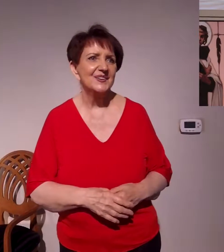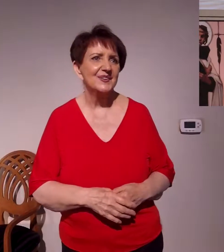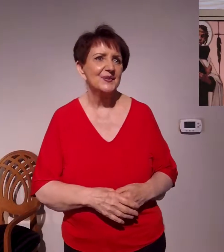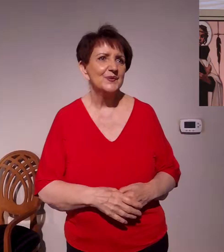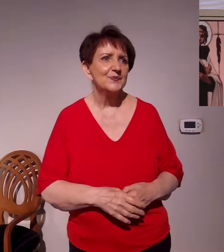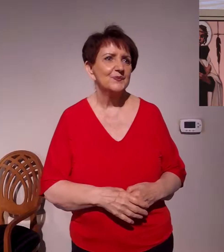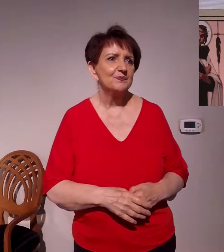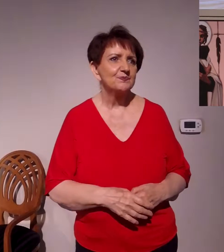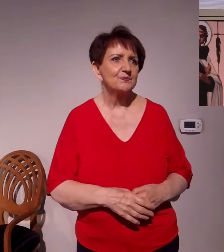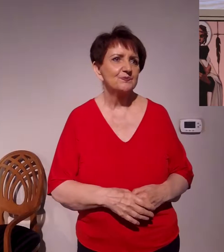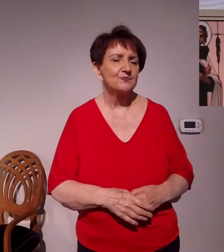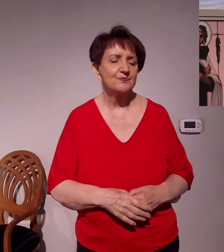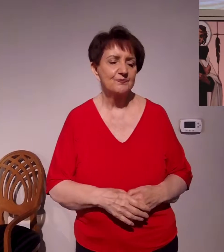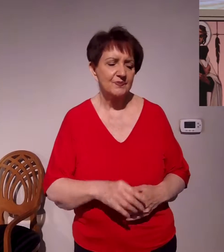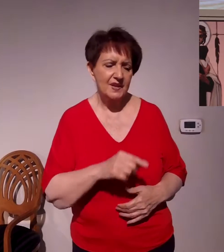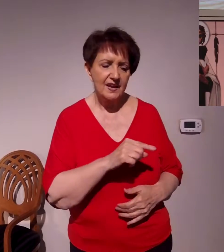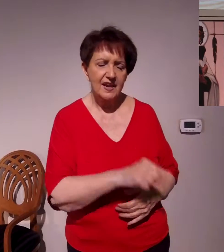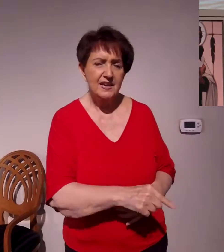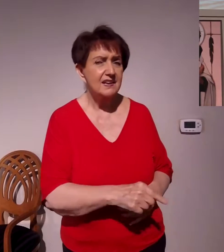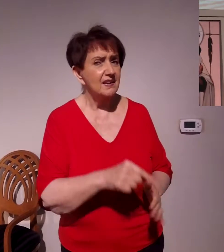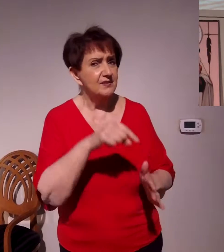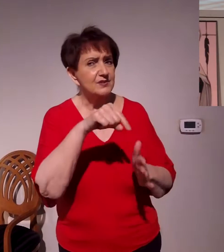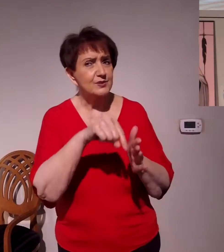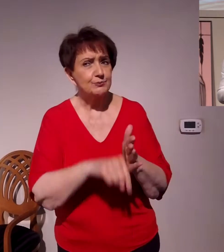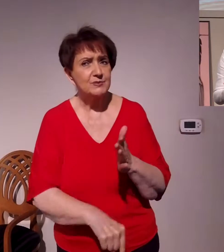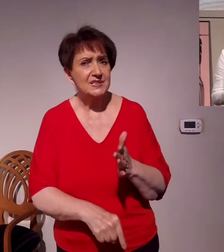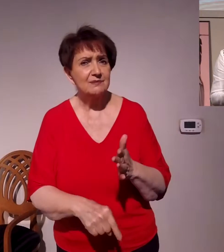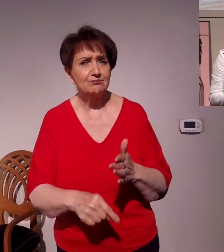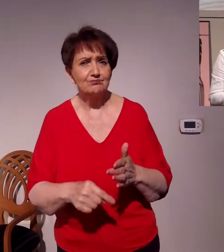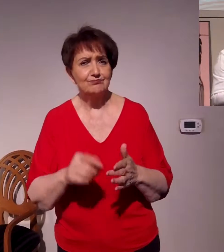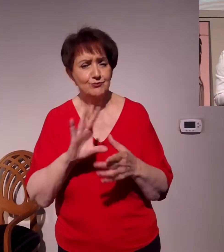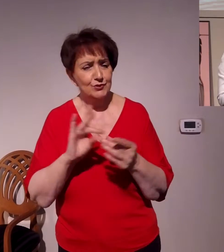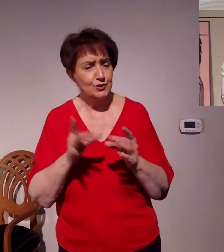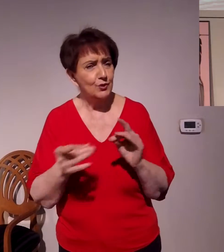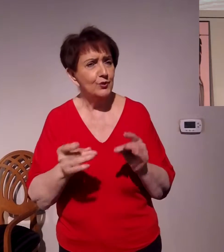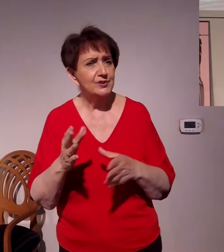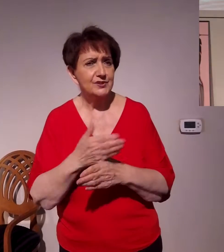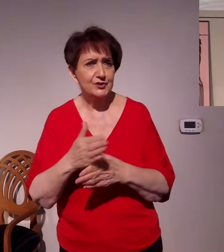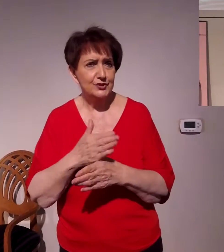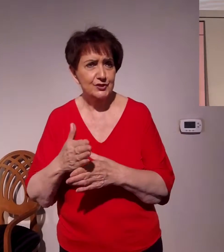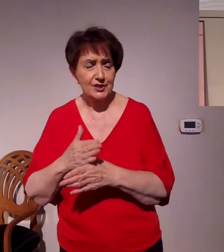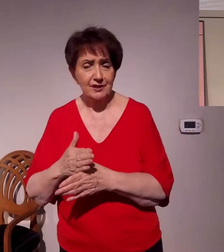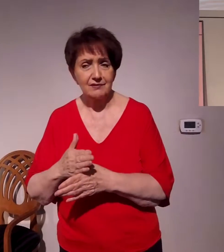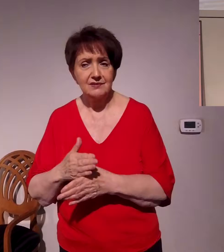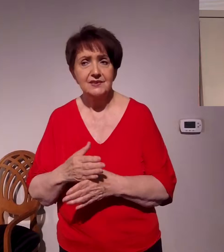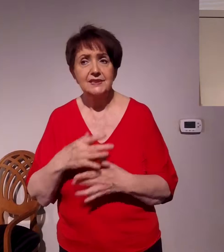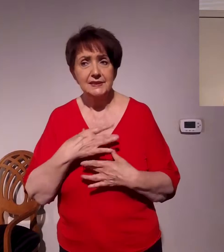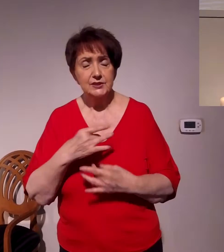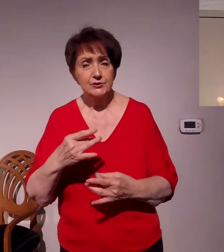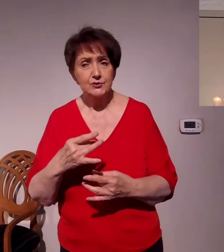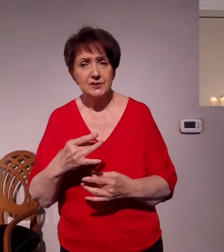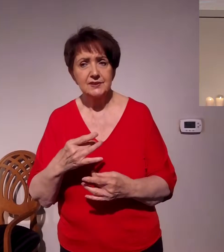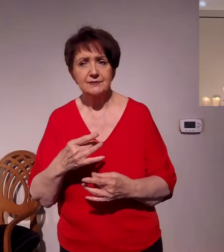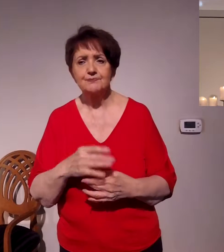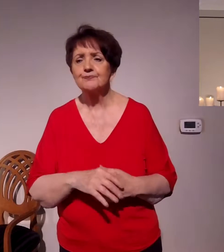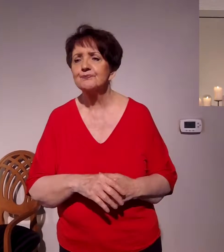So he has something profound to share with us. Now, what's interesting is